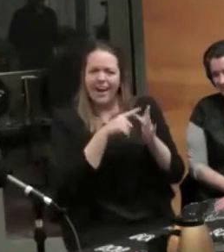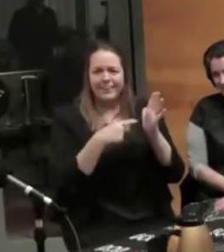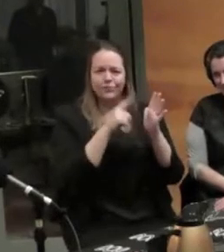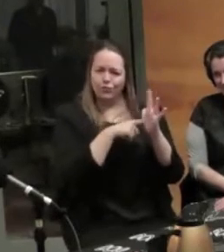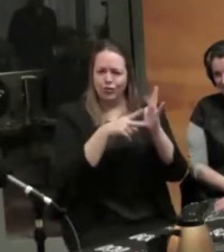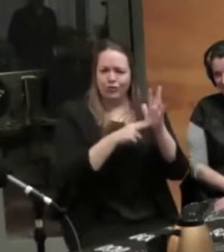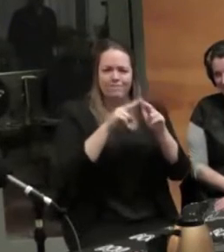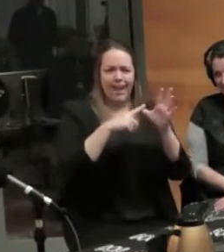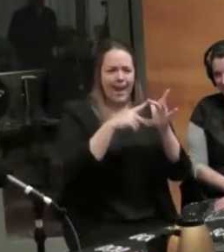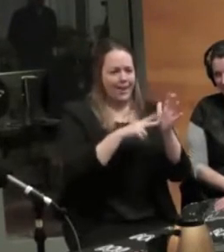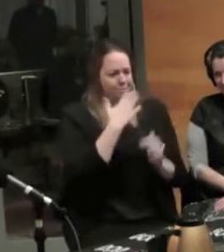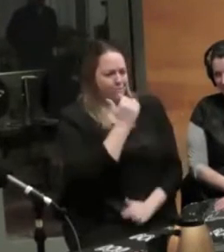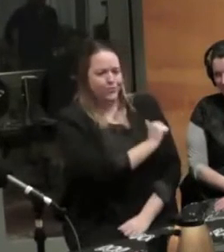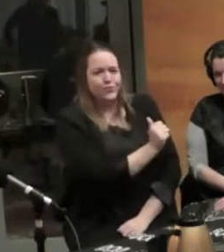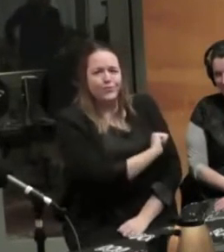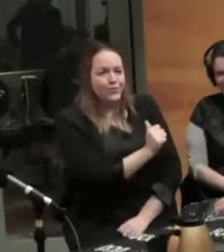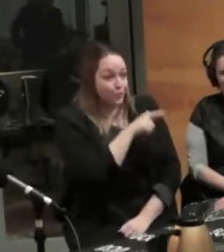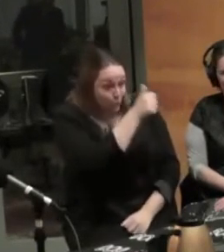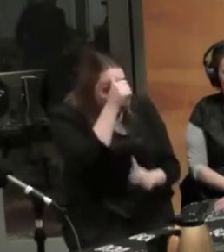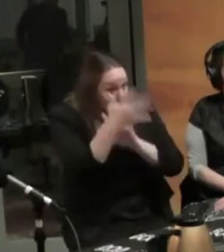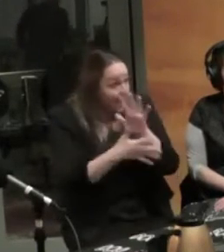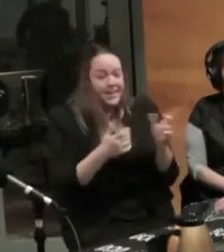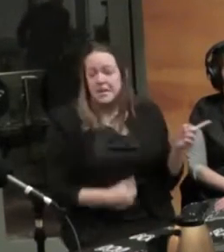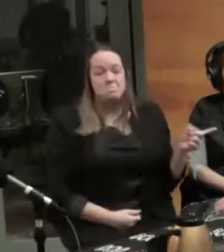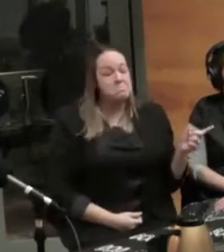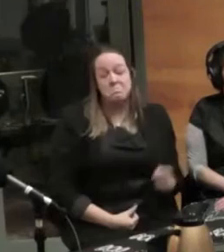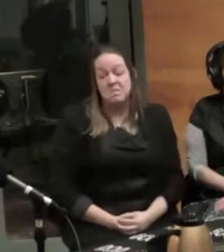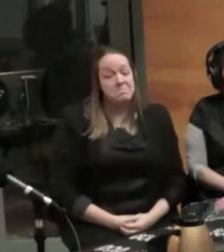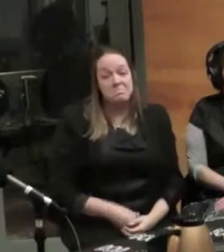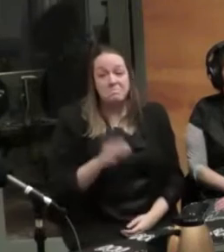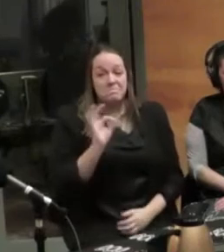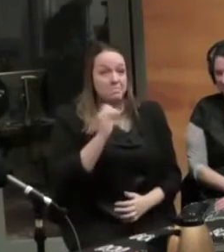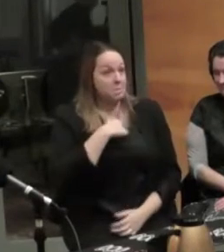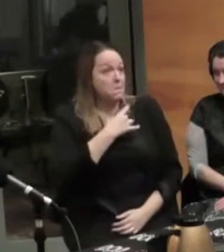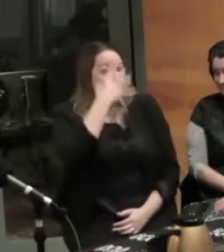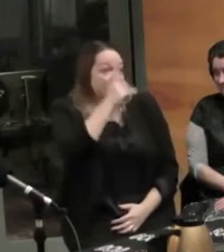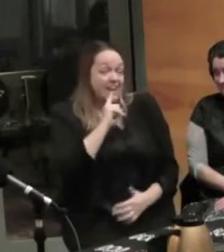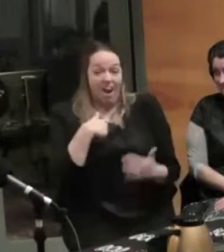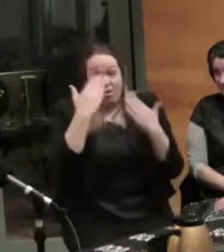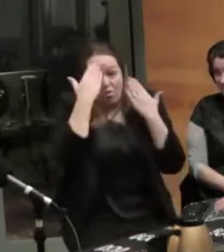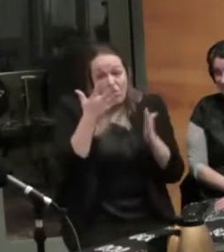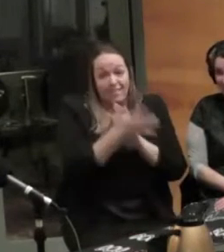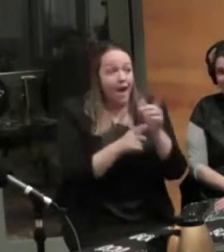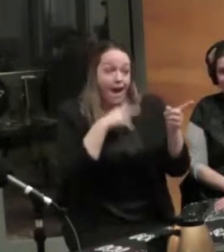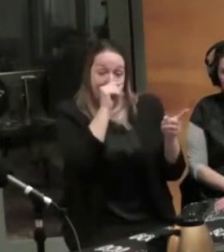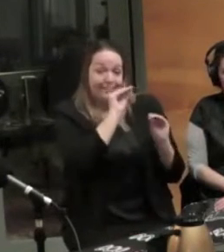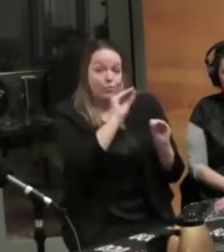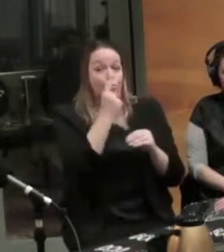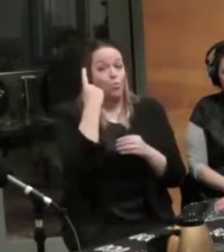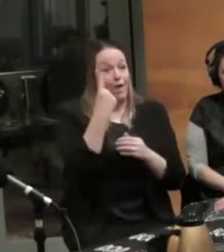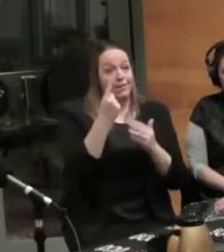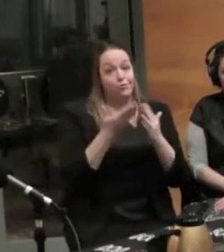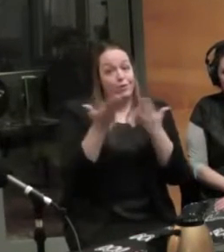Faine. Stop. Oh, it's so easy. Do you know any sign language? No, I'm embarrassed to say. Okay. I can teach you why I want playtime,